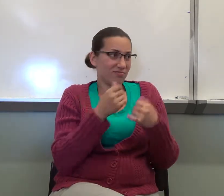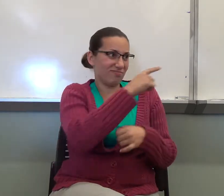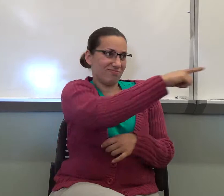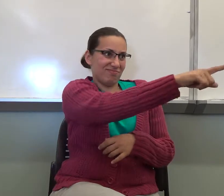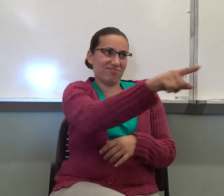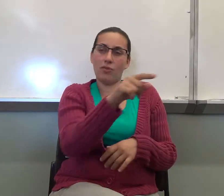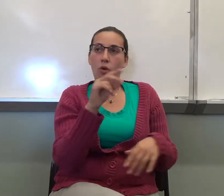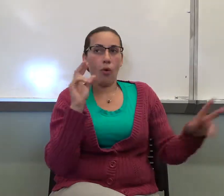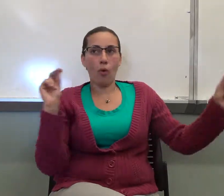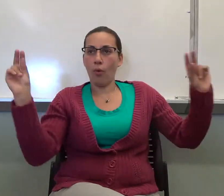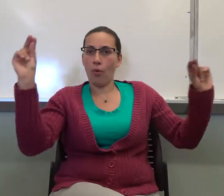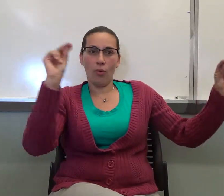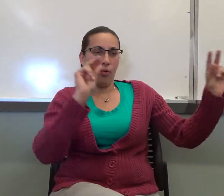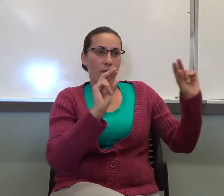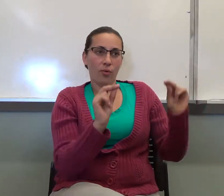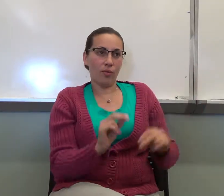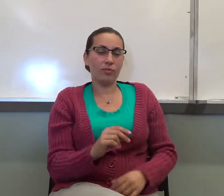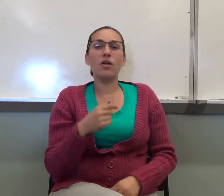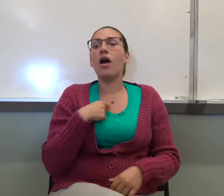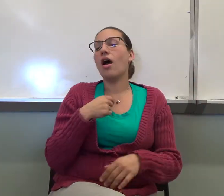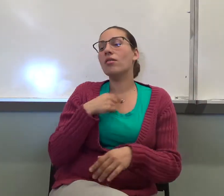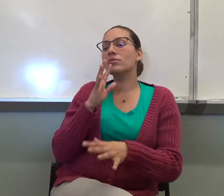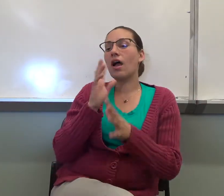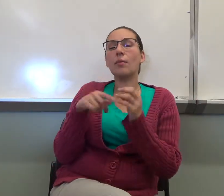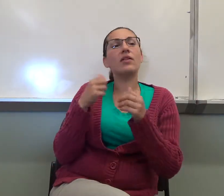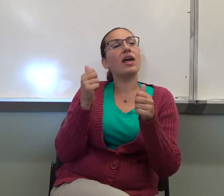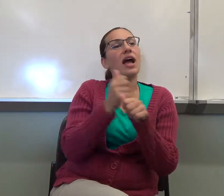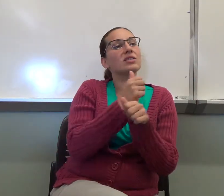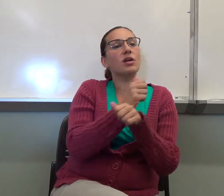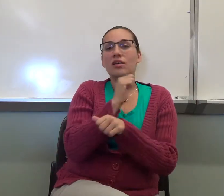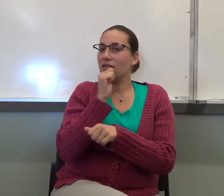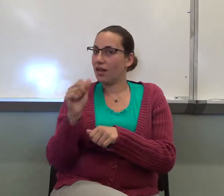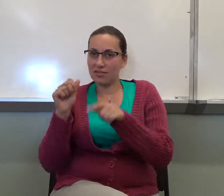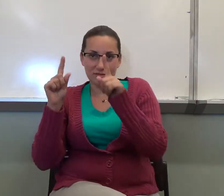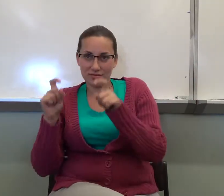No, not at all. Not at all, no. I'm talking about the algebra, not the test.